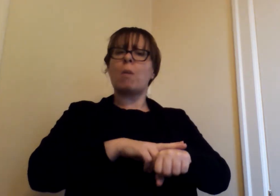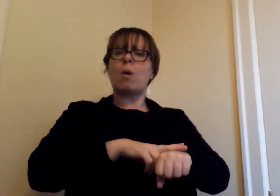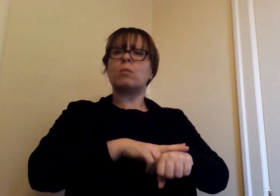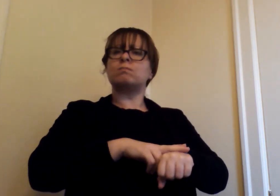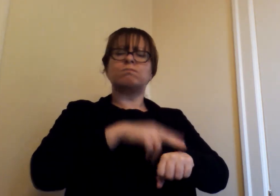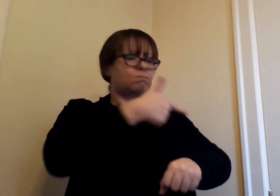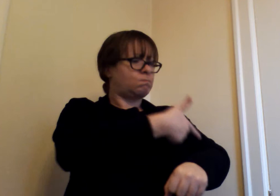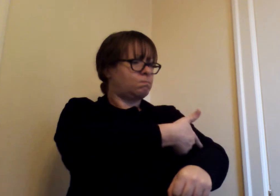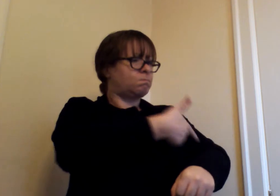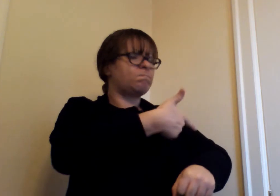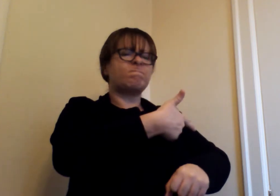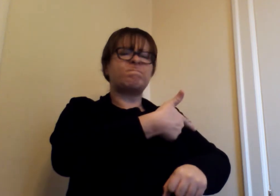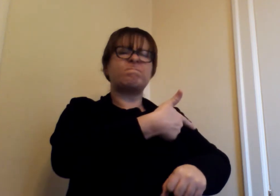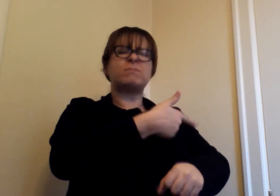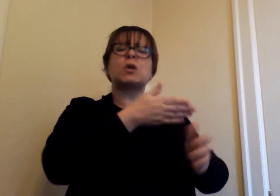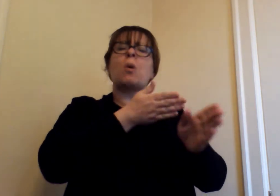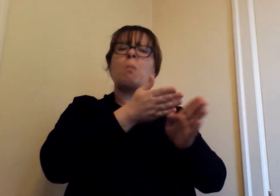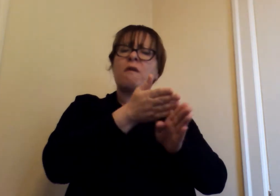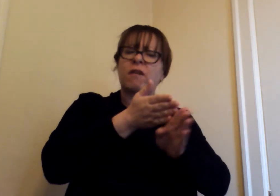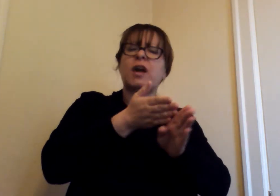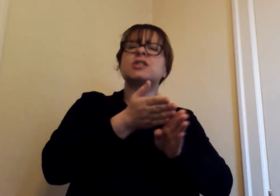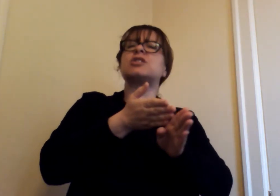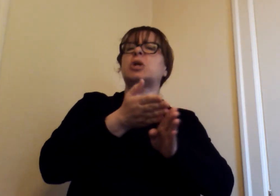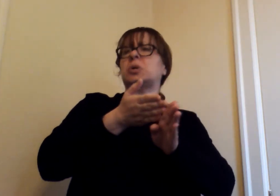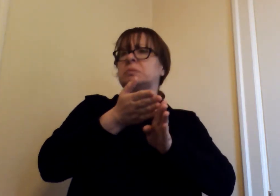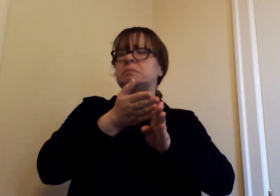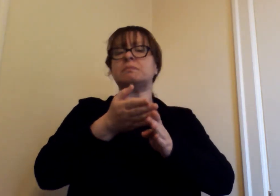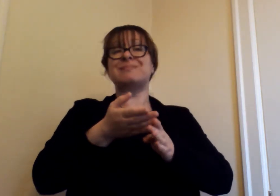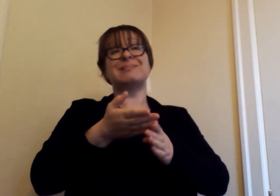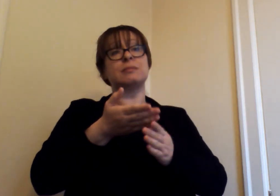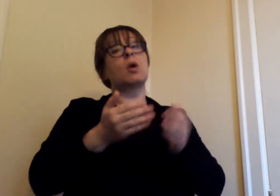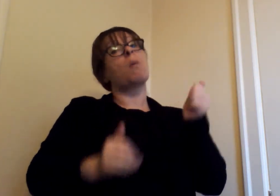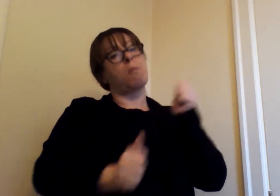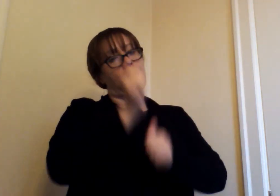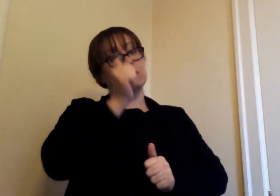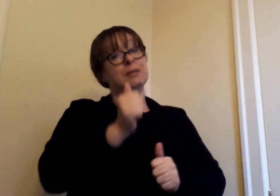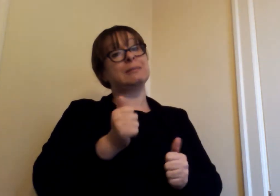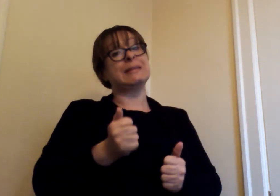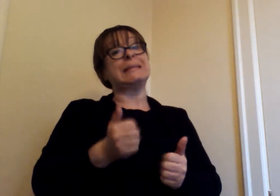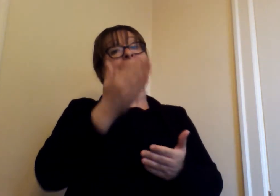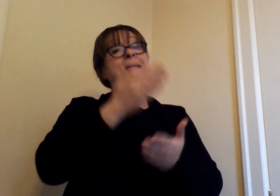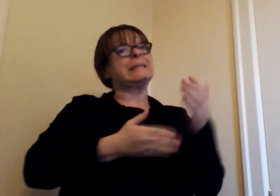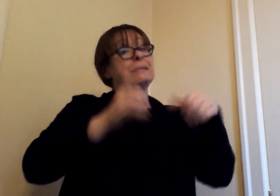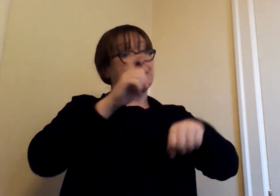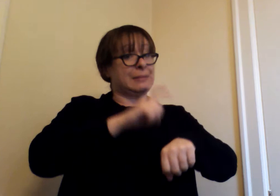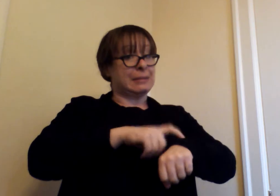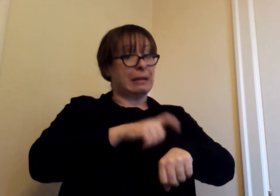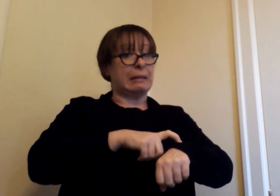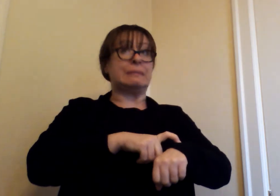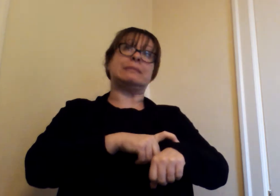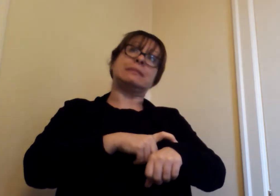manner. Most, but not all. Poor technique, poor judgment, lack of knowledge, loss